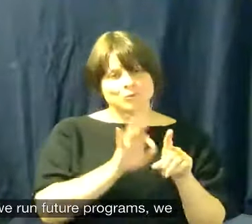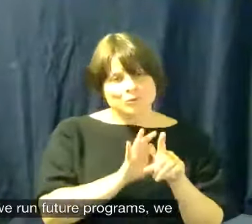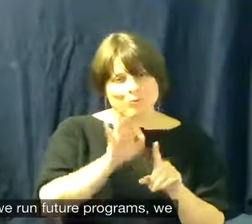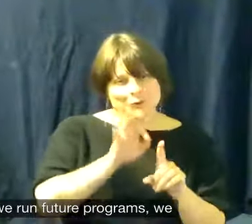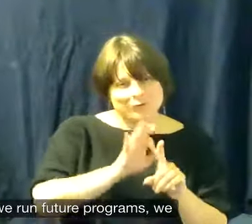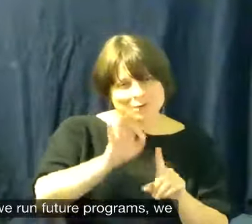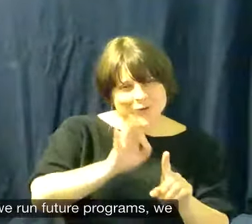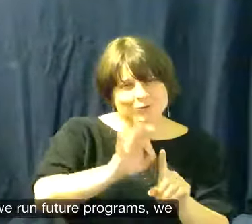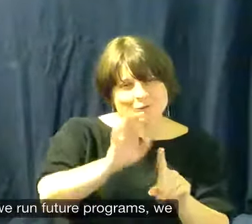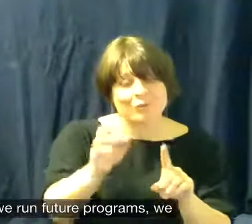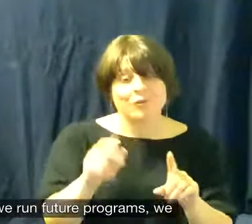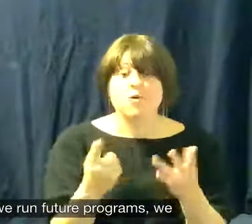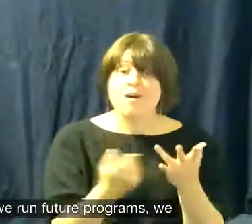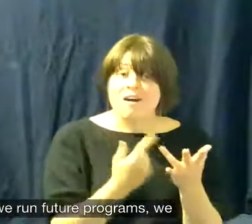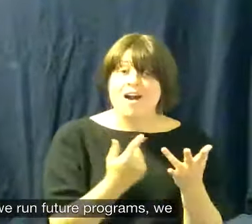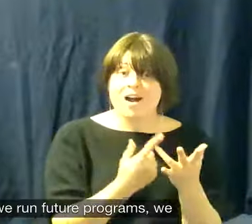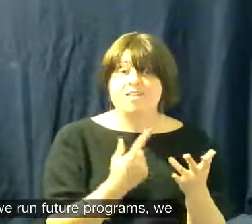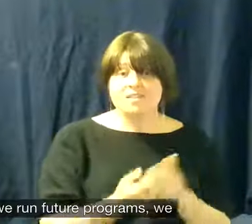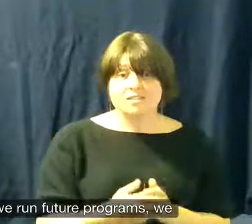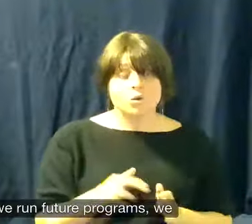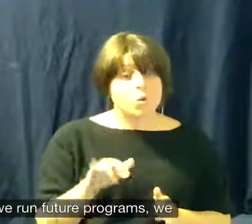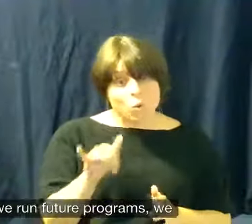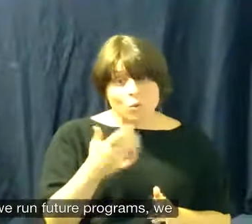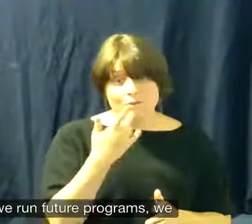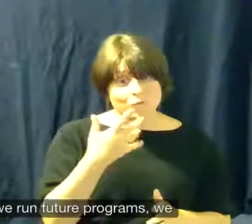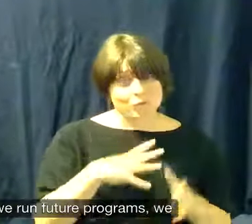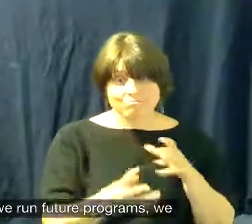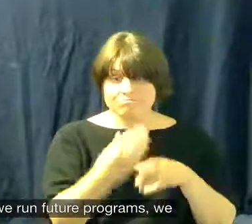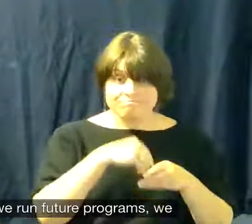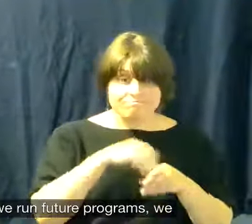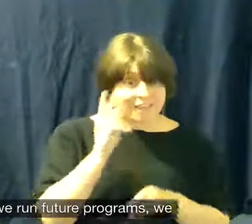better for others, or if you'd like to participate again.